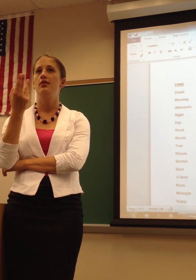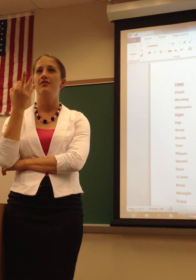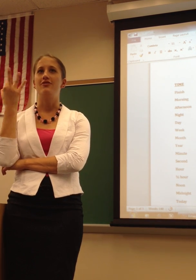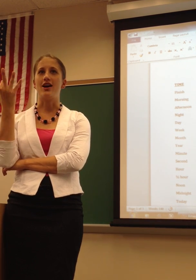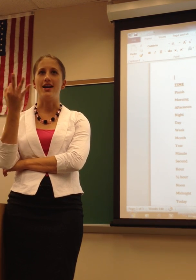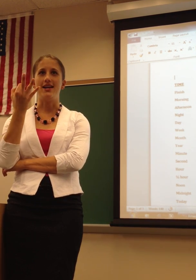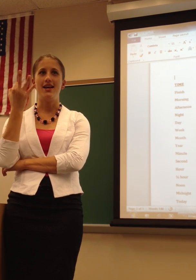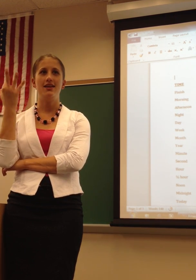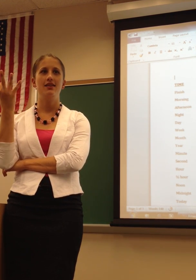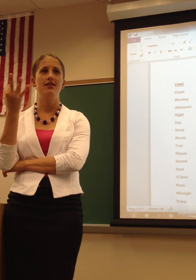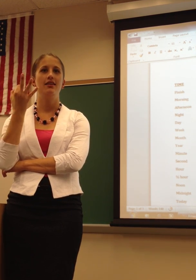Friday,